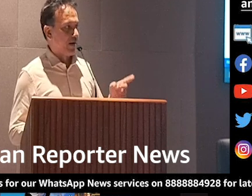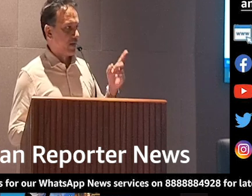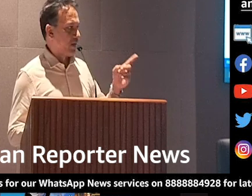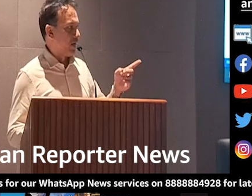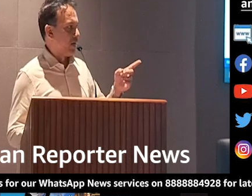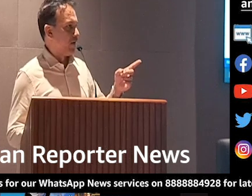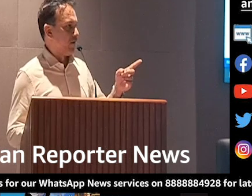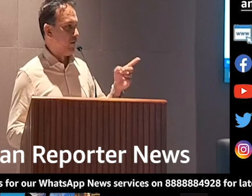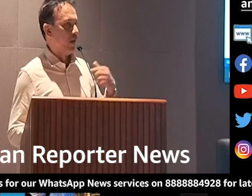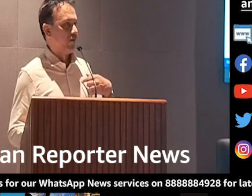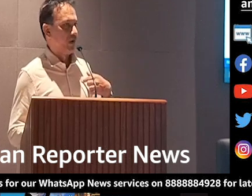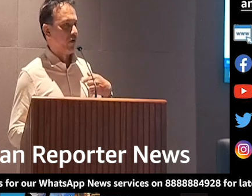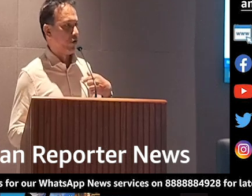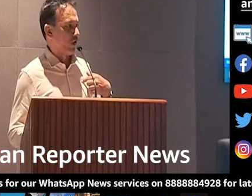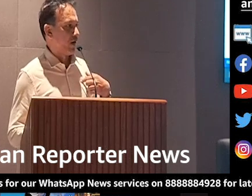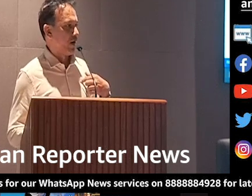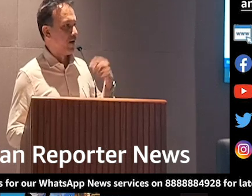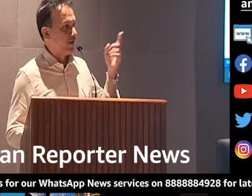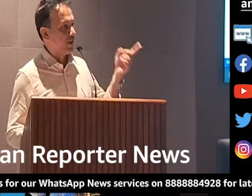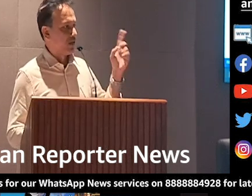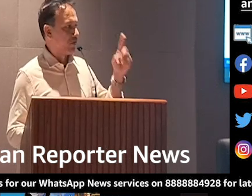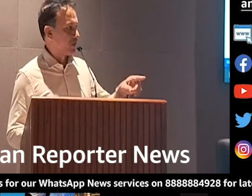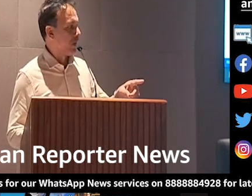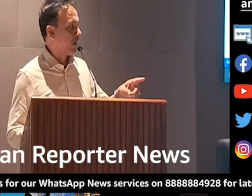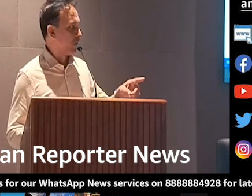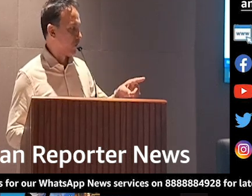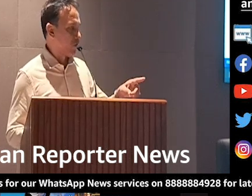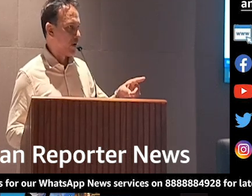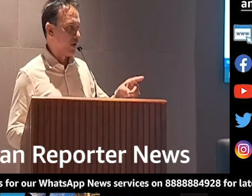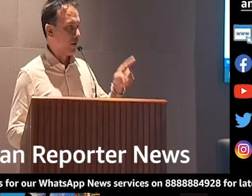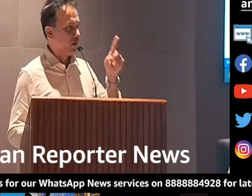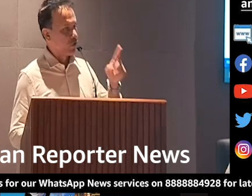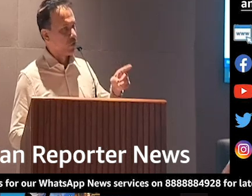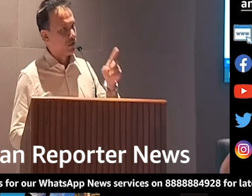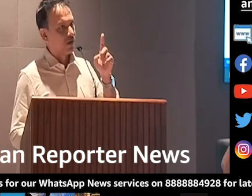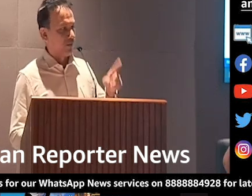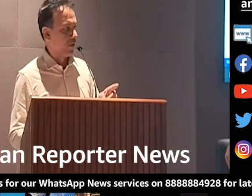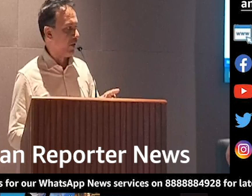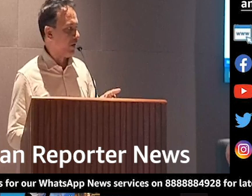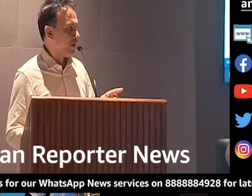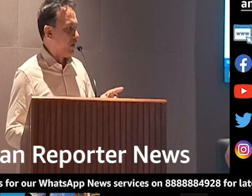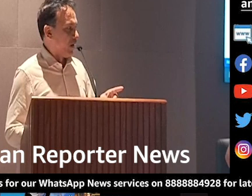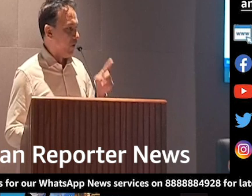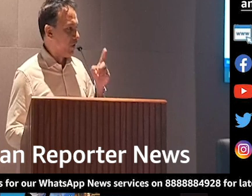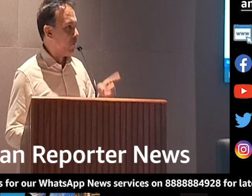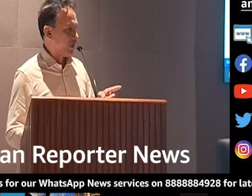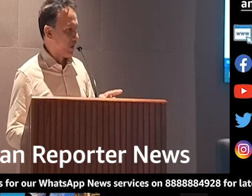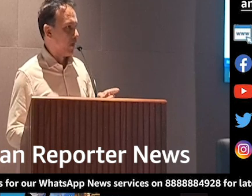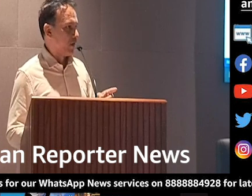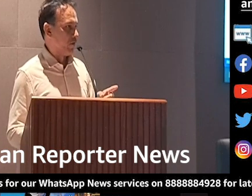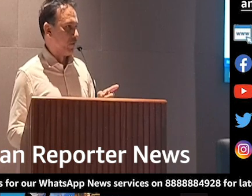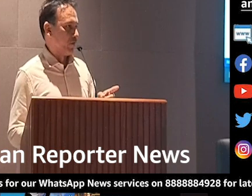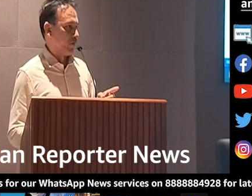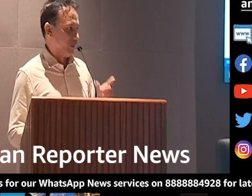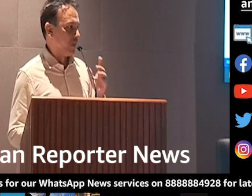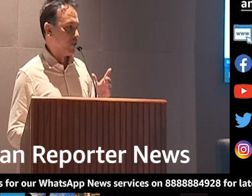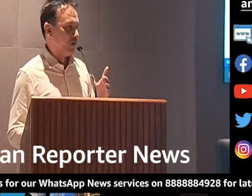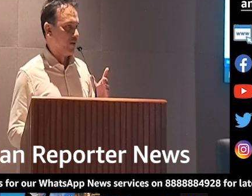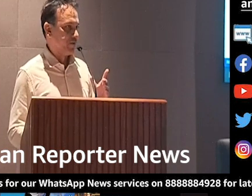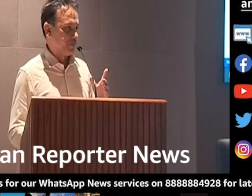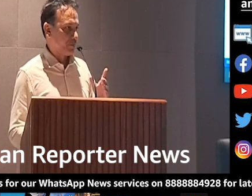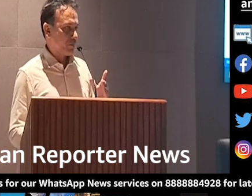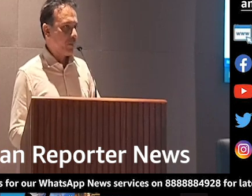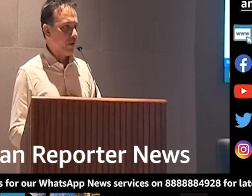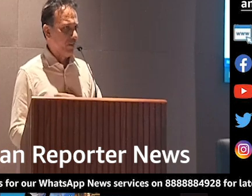late night. Yesterday we left at 1 o'clock at night. These guys were still there at 1 o'clock at night. This shows their commitment, how they are working in this